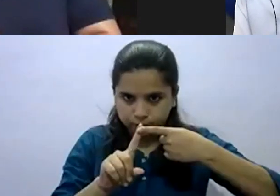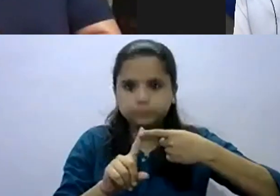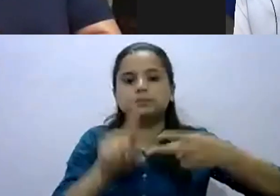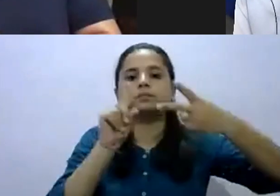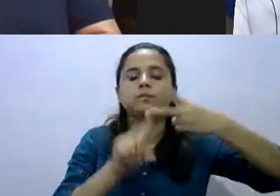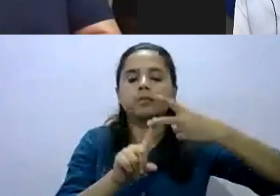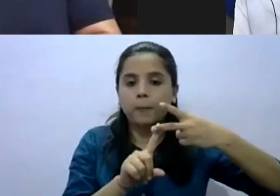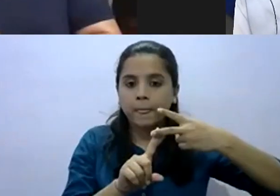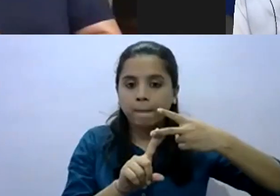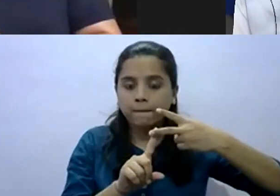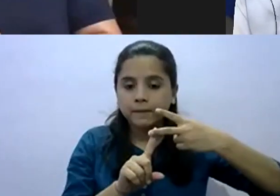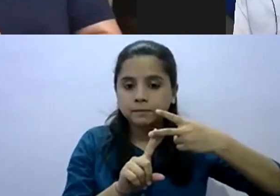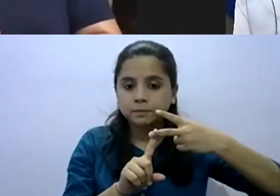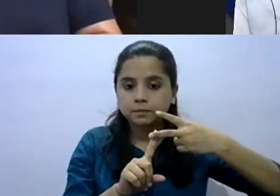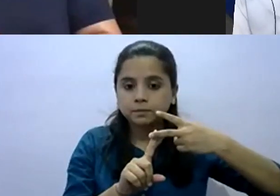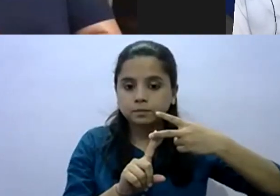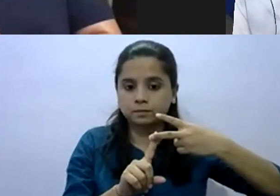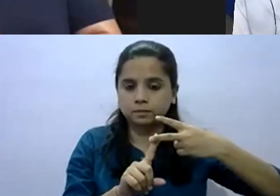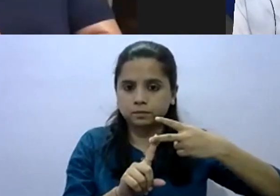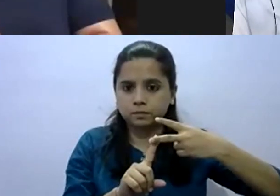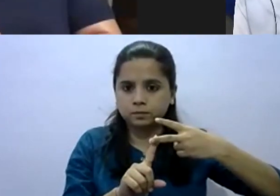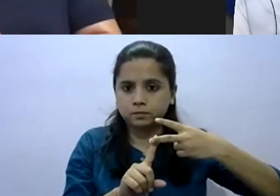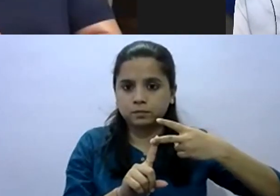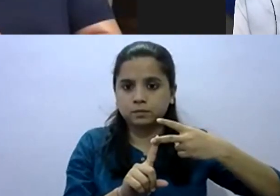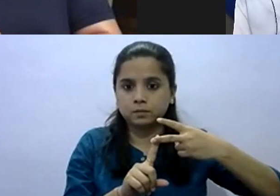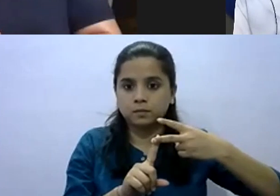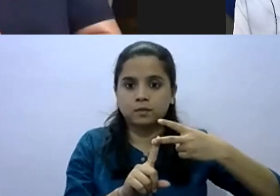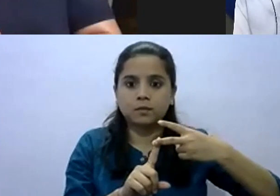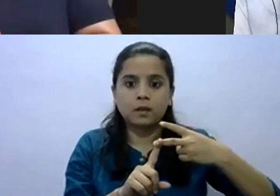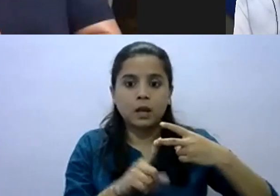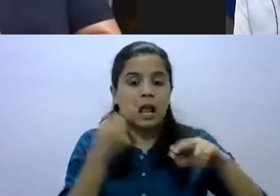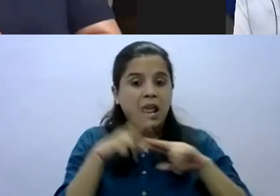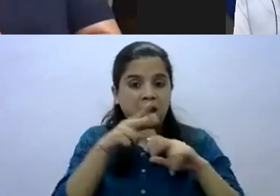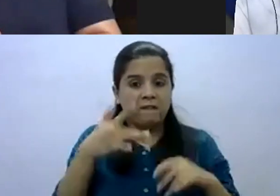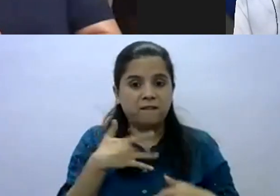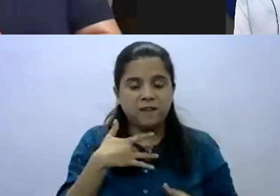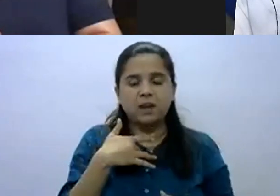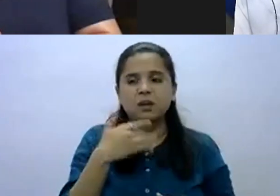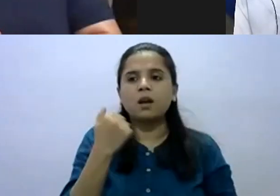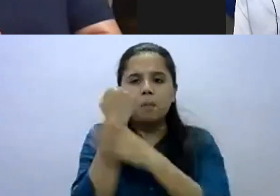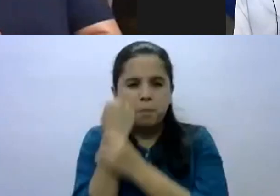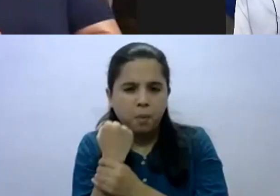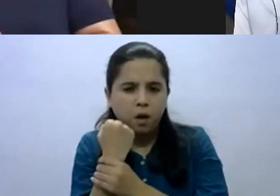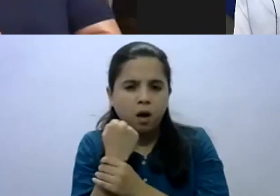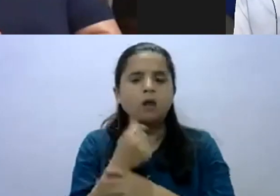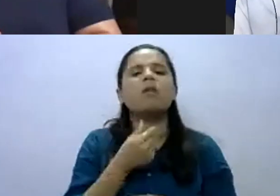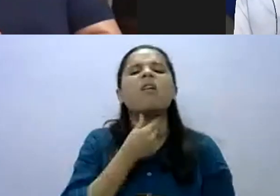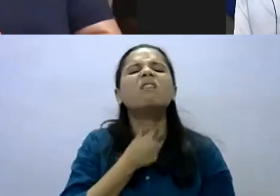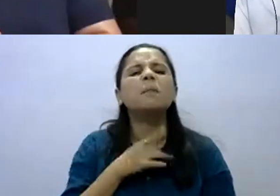Two, if you have more symptoms of fever, throat pain, then you can't take a